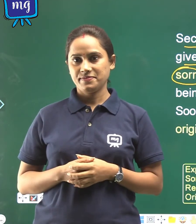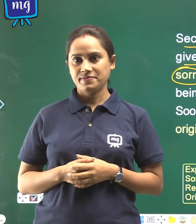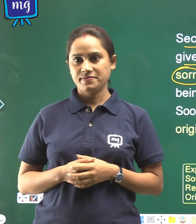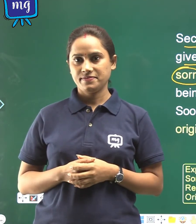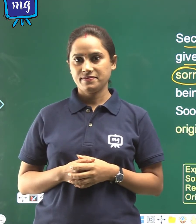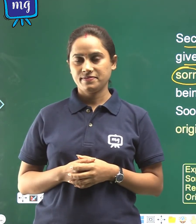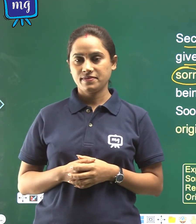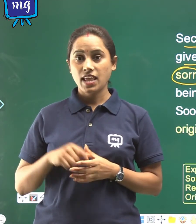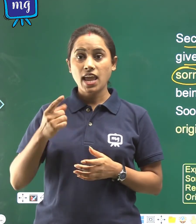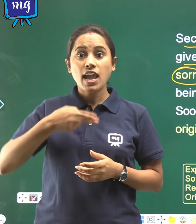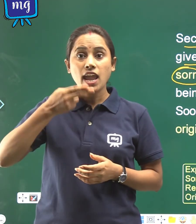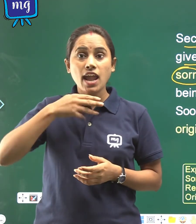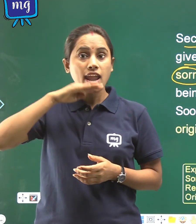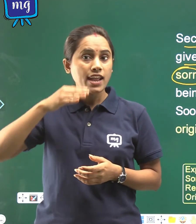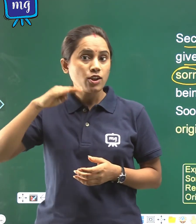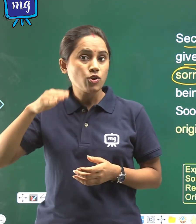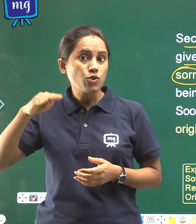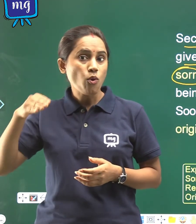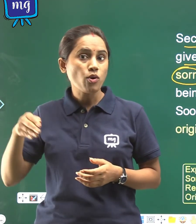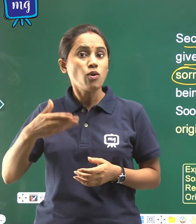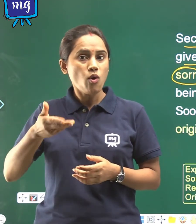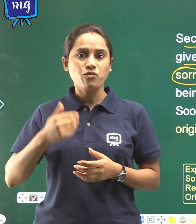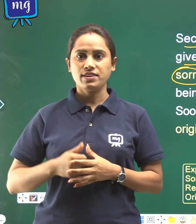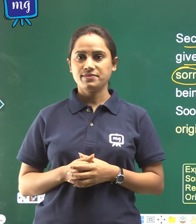A tone of